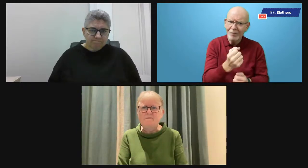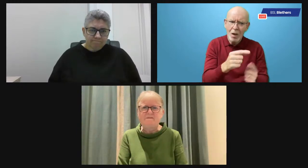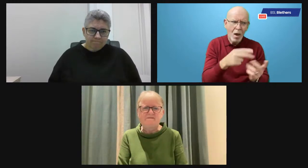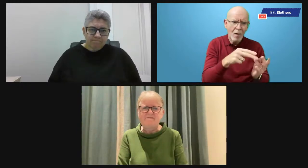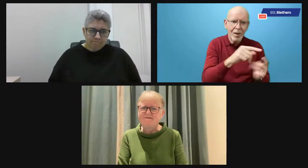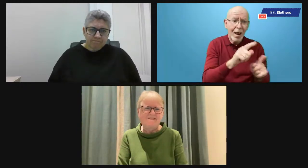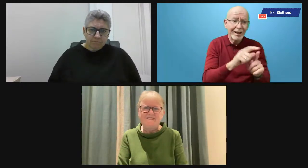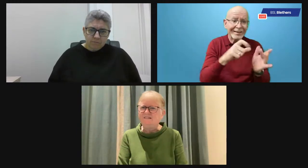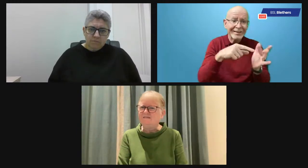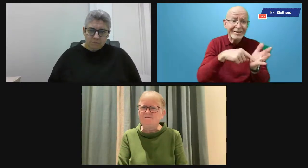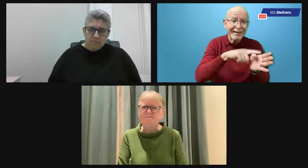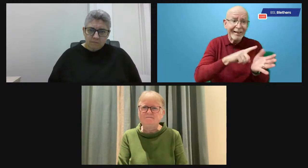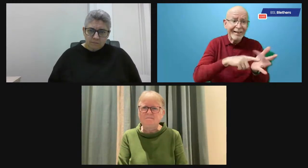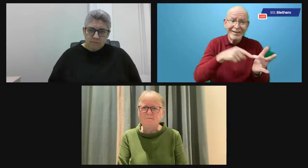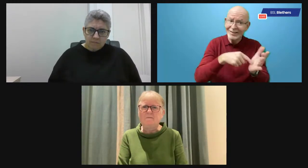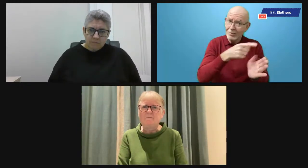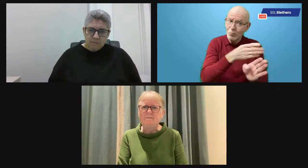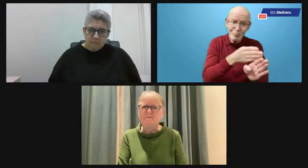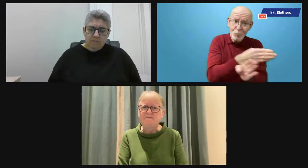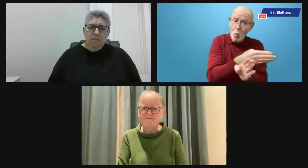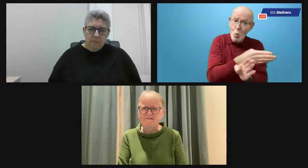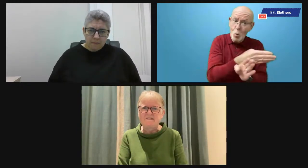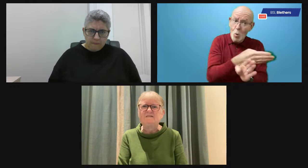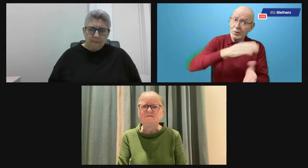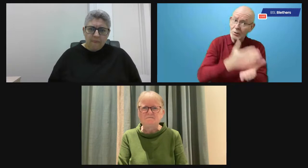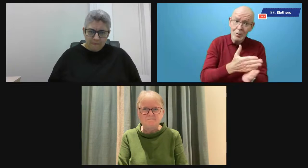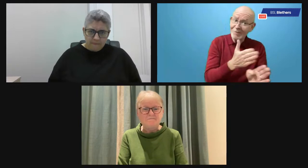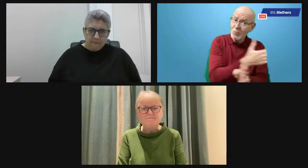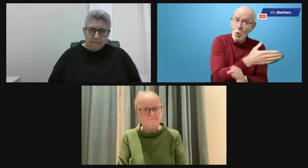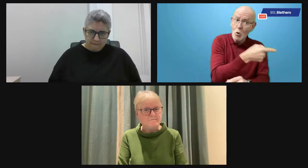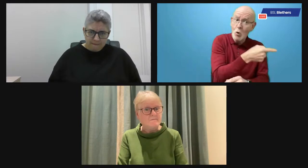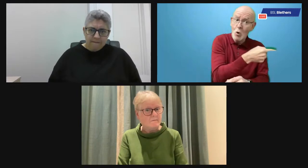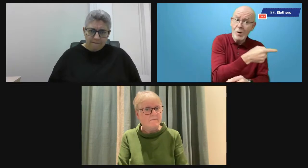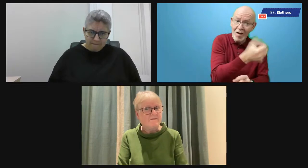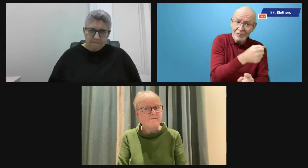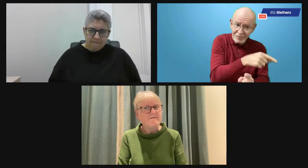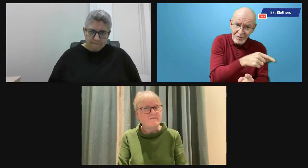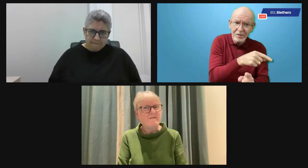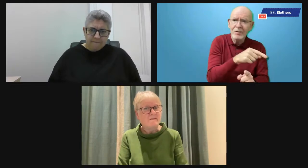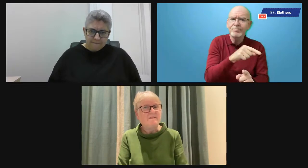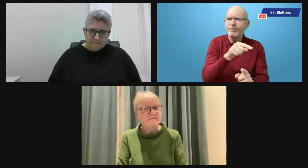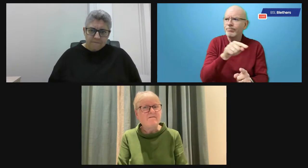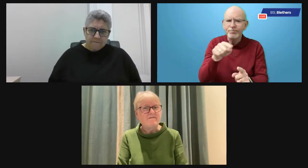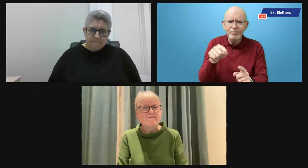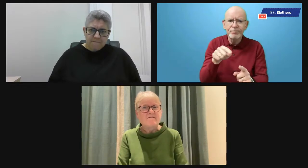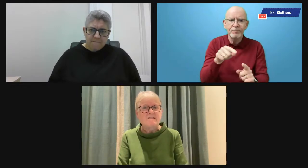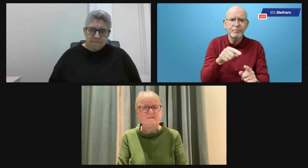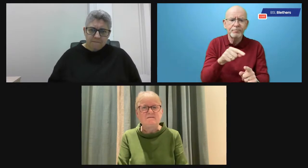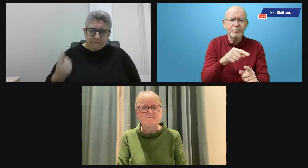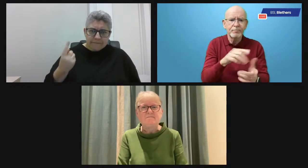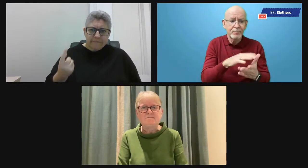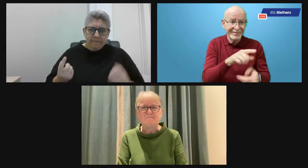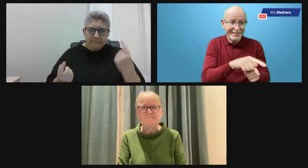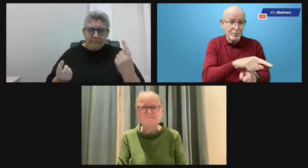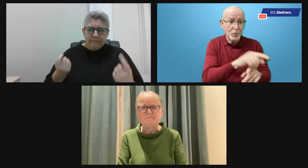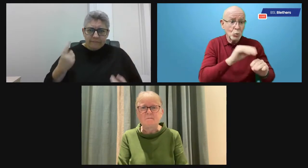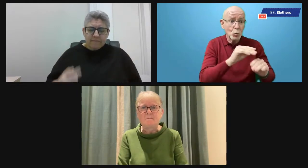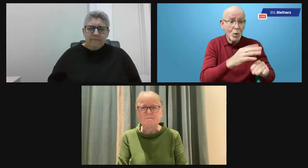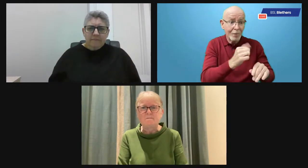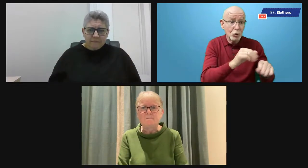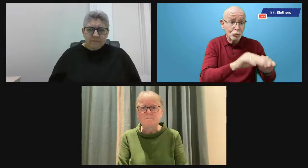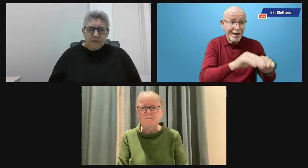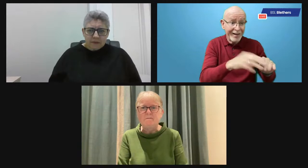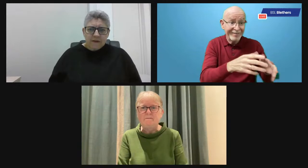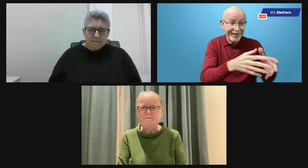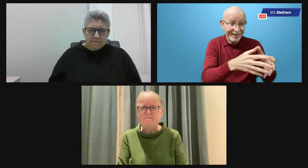there wasn't just teaching happening at Durham, it was happening at City Lit before that, way before Oh, Durham. yes. Mm-hmm.